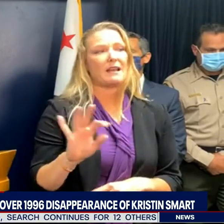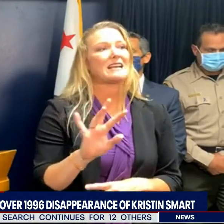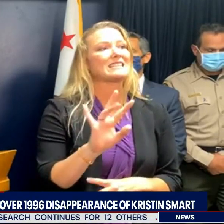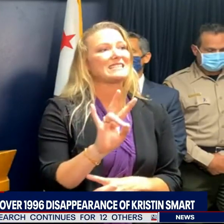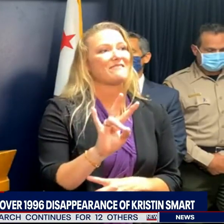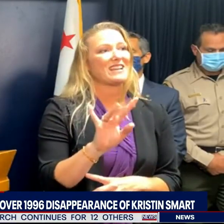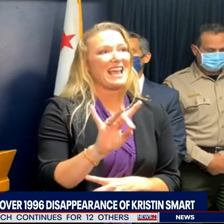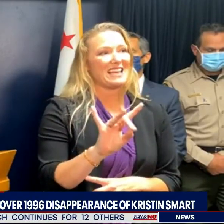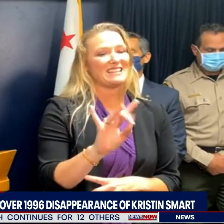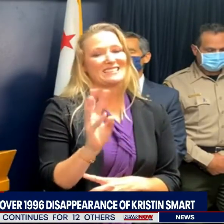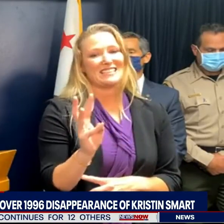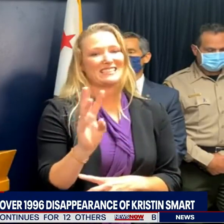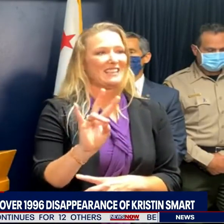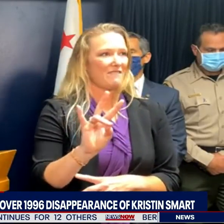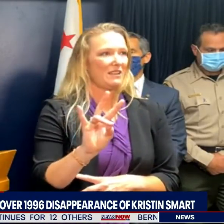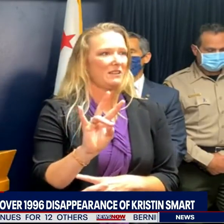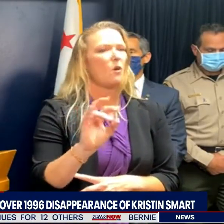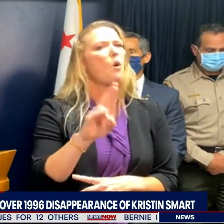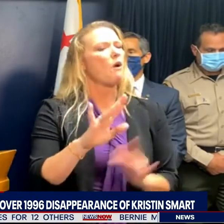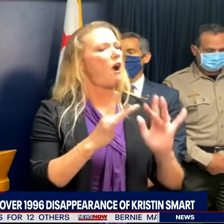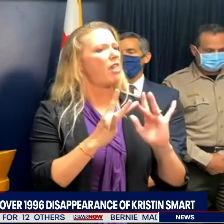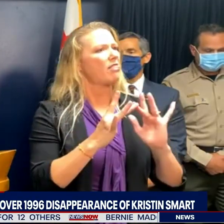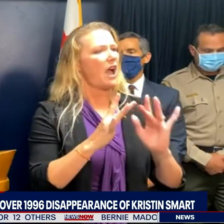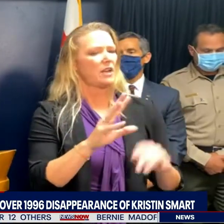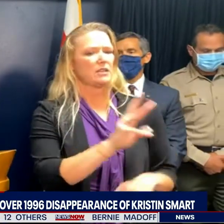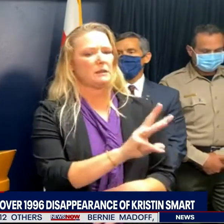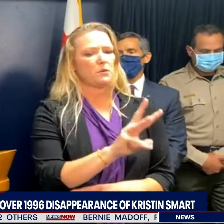805-549-7867, or you may do it online at